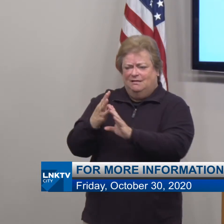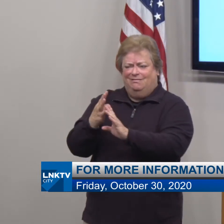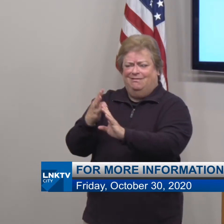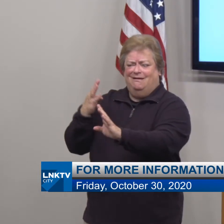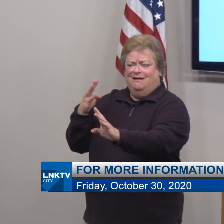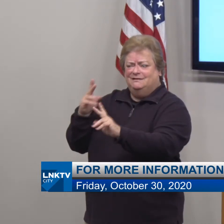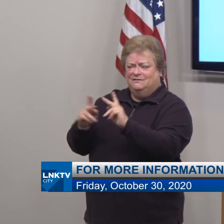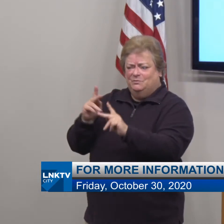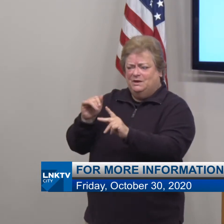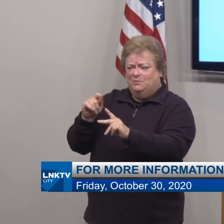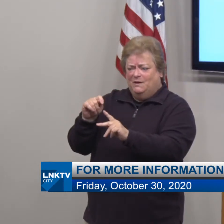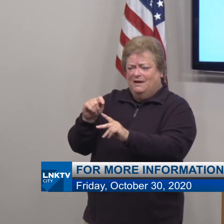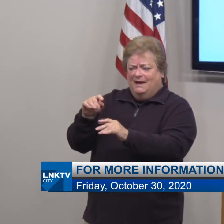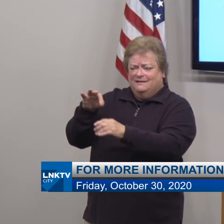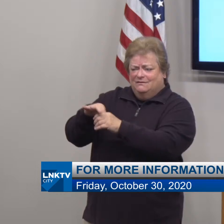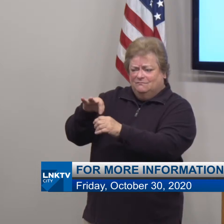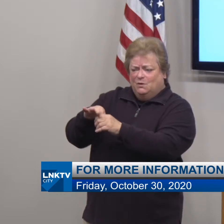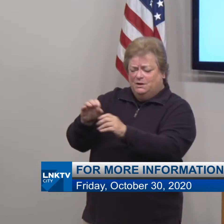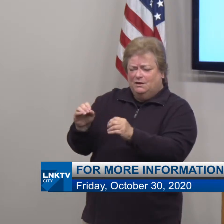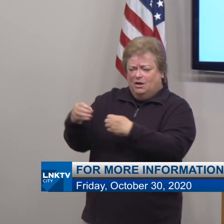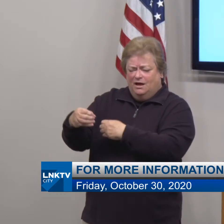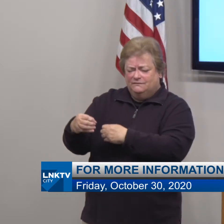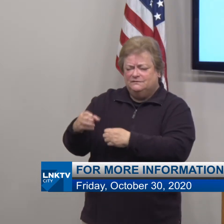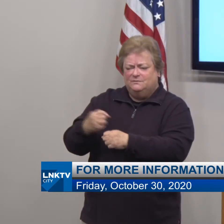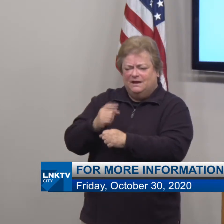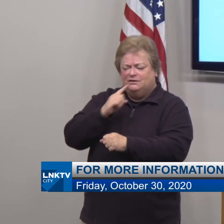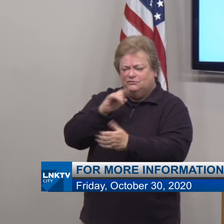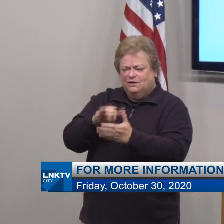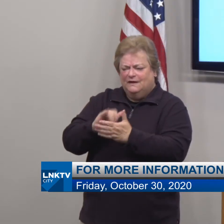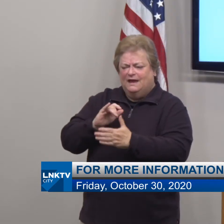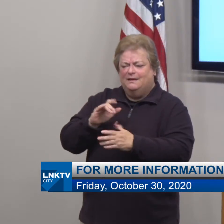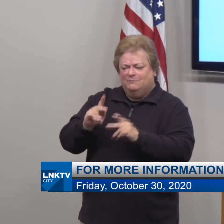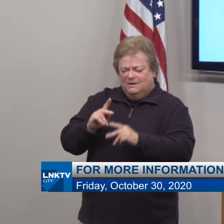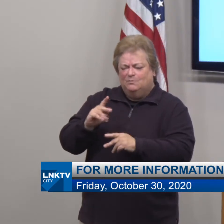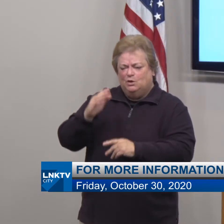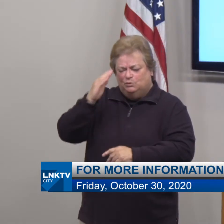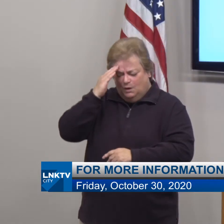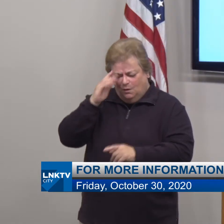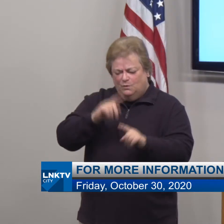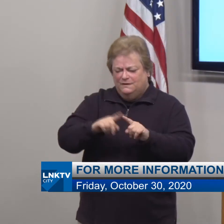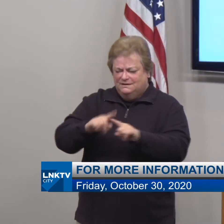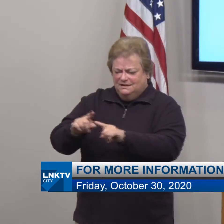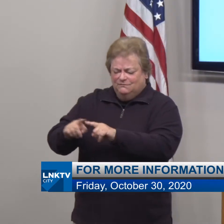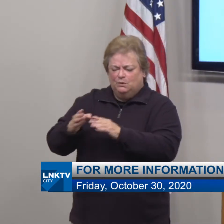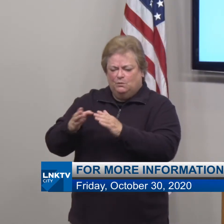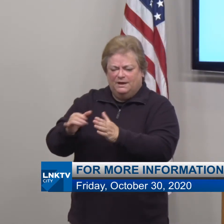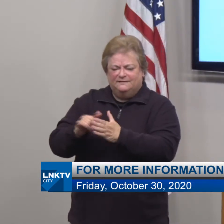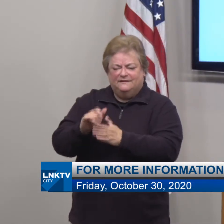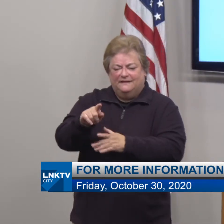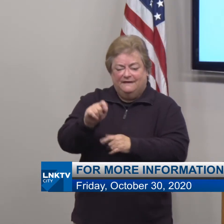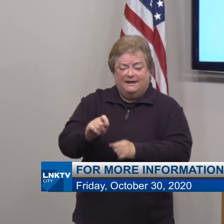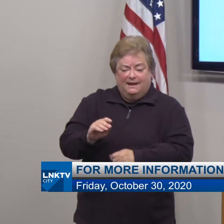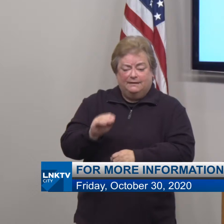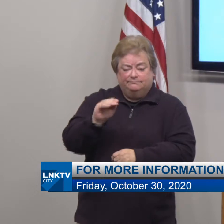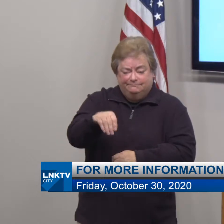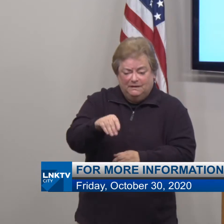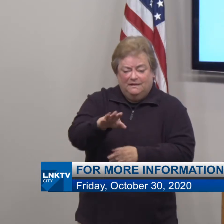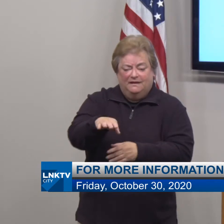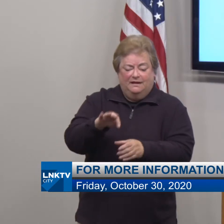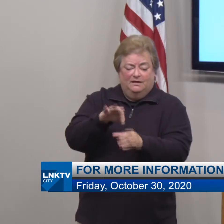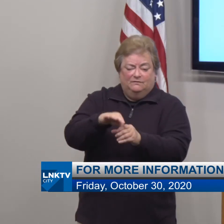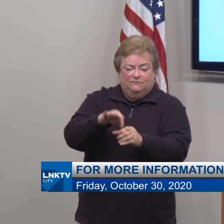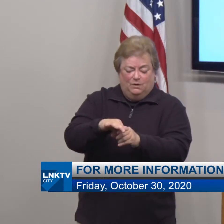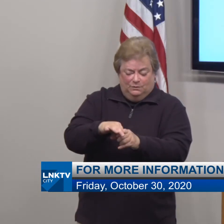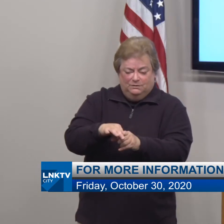have done a superb job of ensuring that people in our community know the many ways that they can cast their ballot now through Election Day